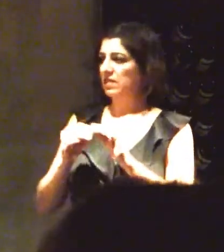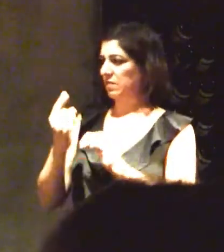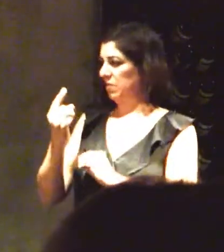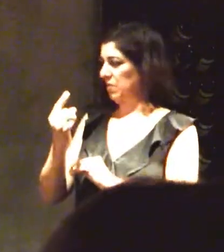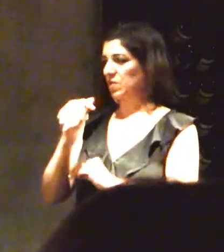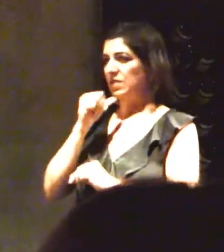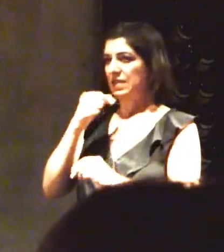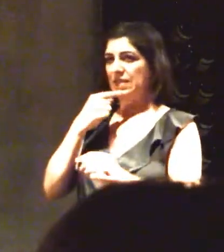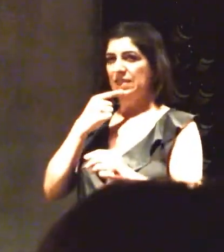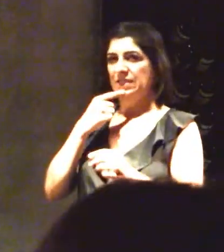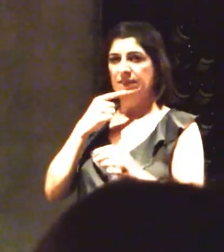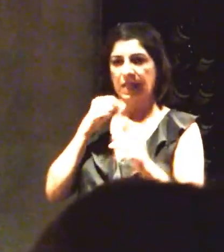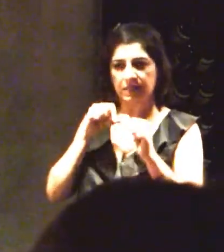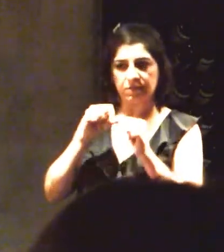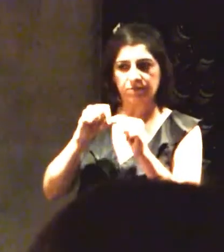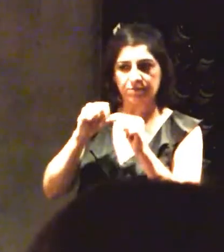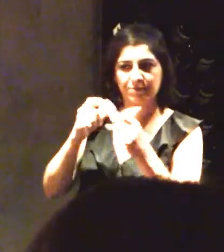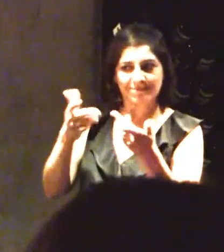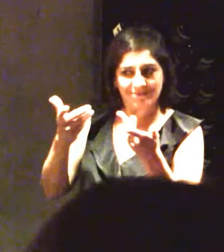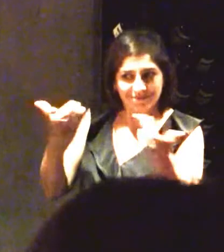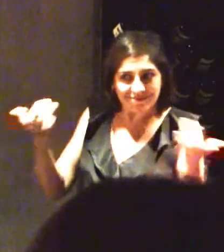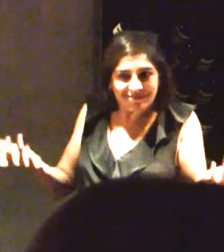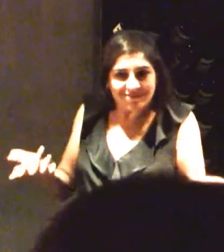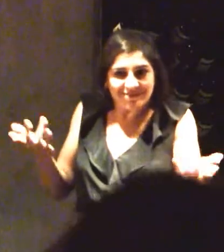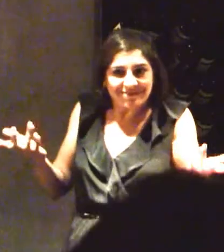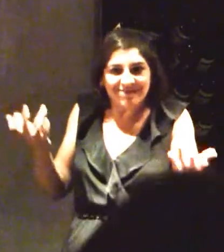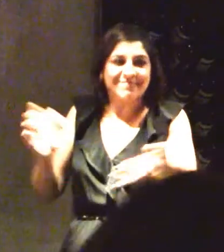like, to be continued.